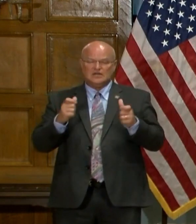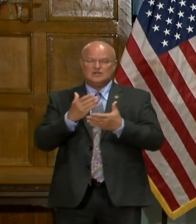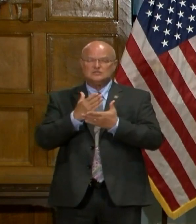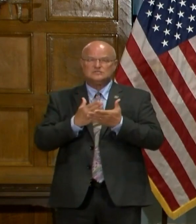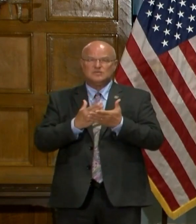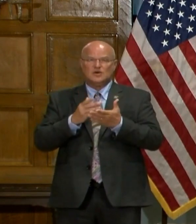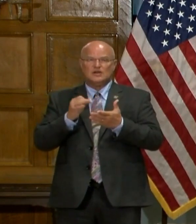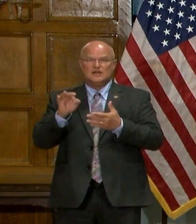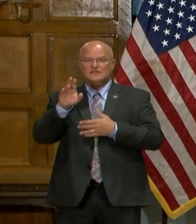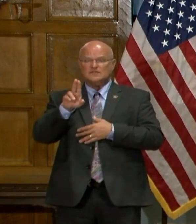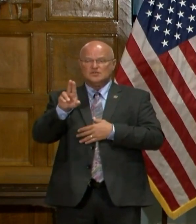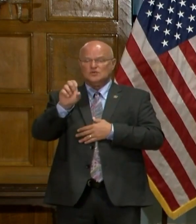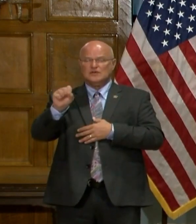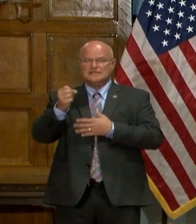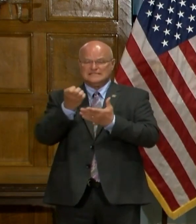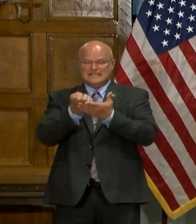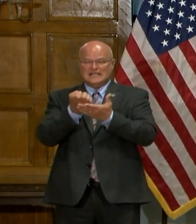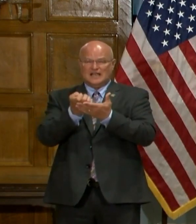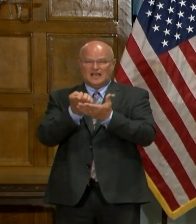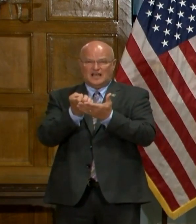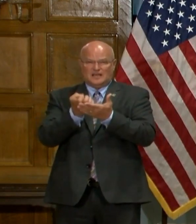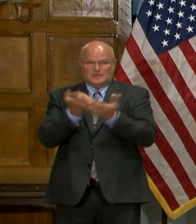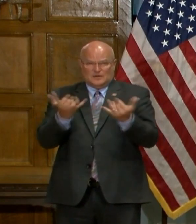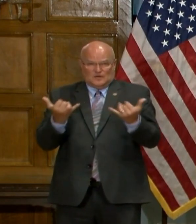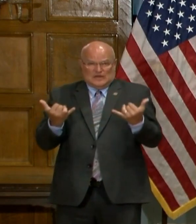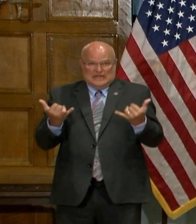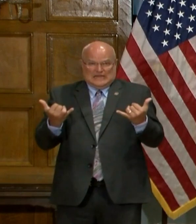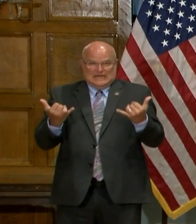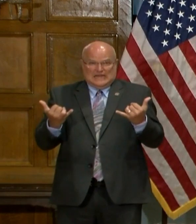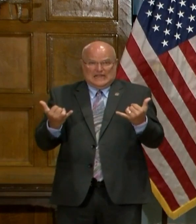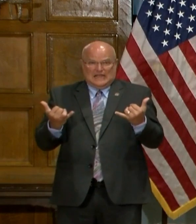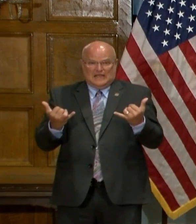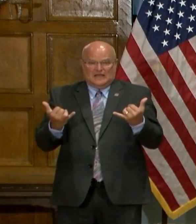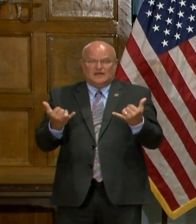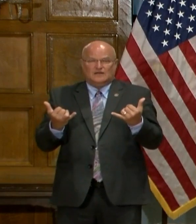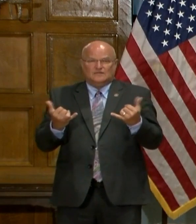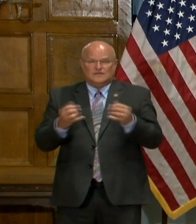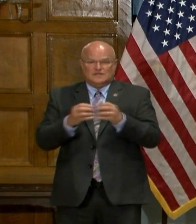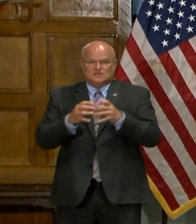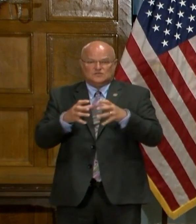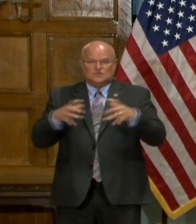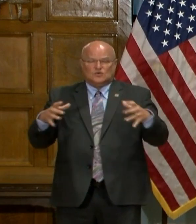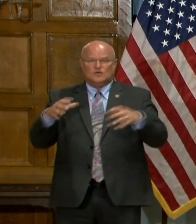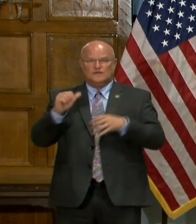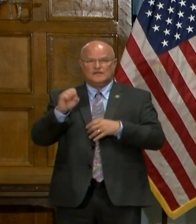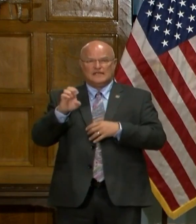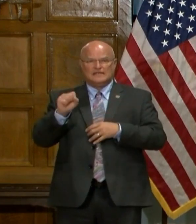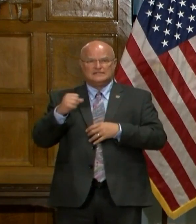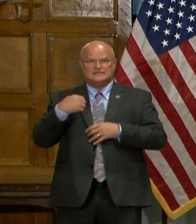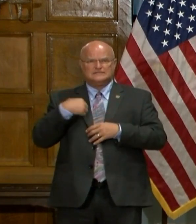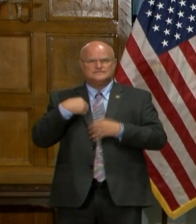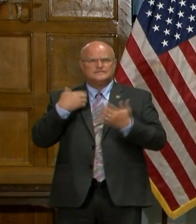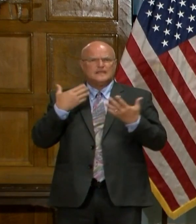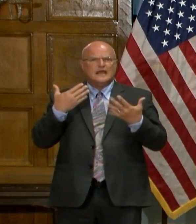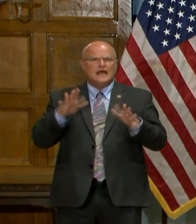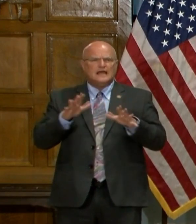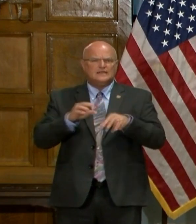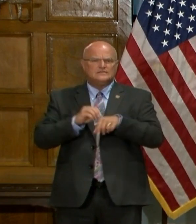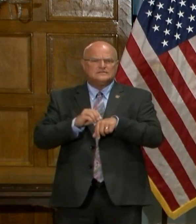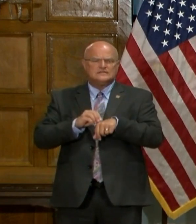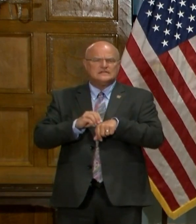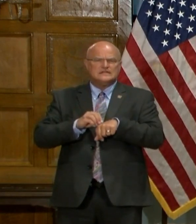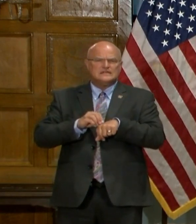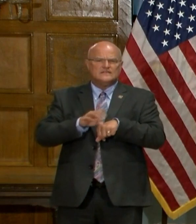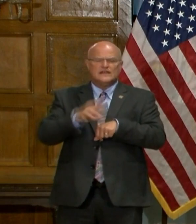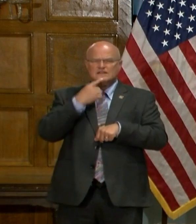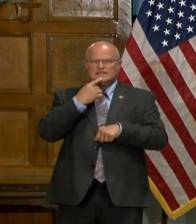of the U.S. economy that's right now is growing in their cases. And I don't know that that's effective